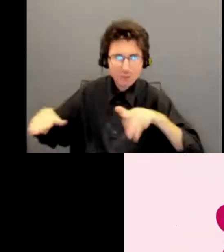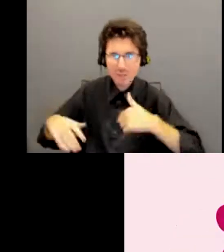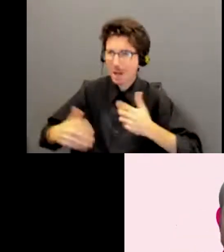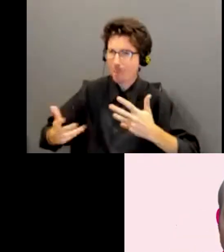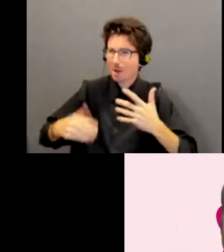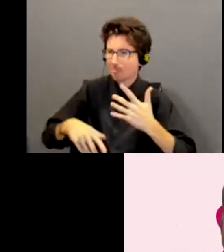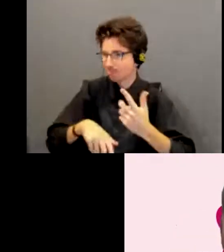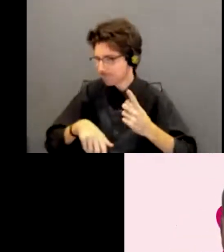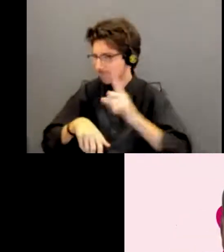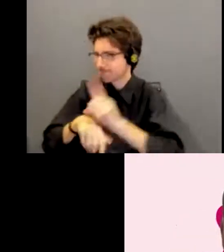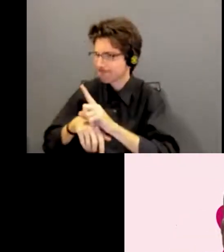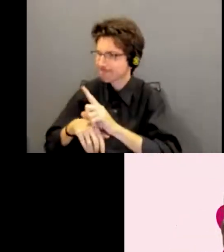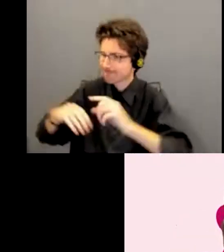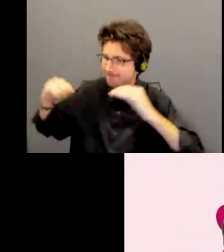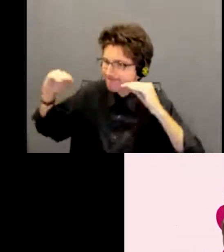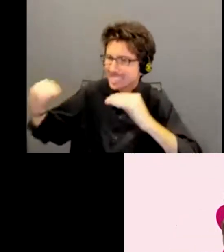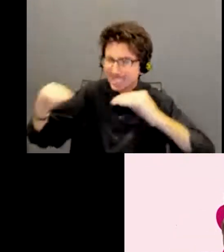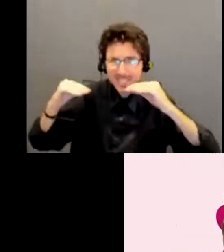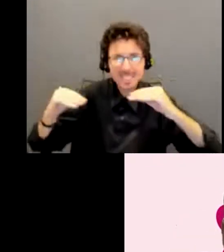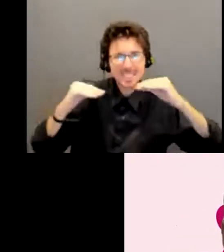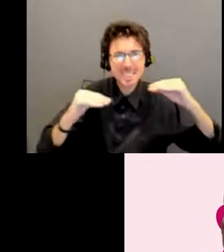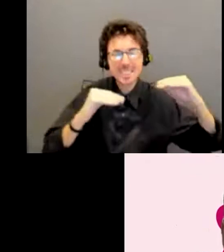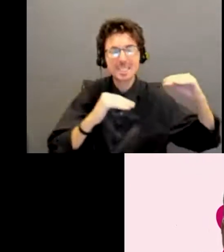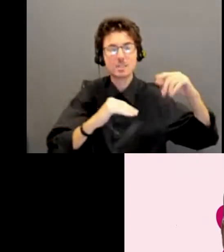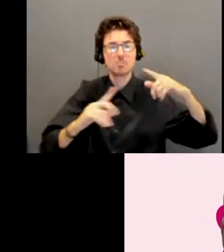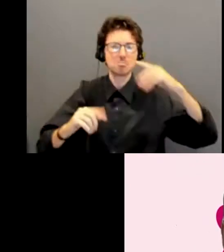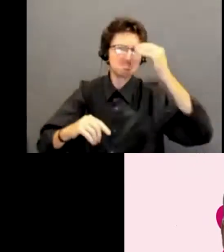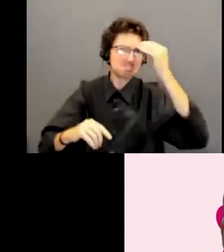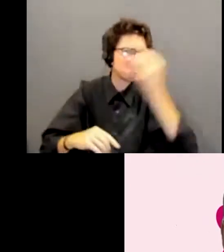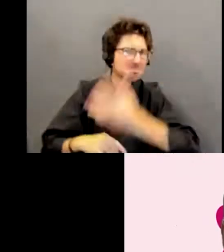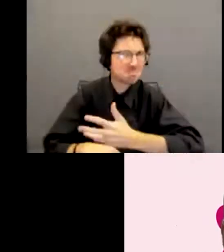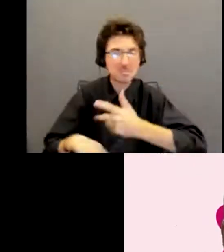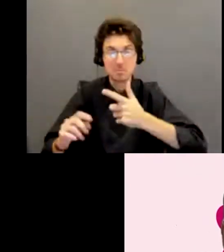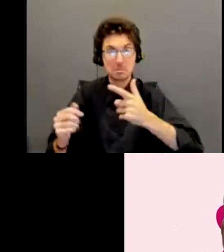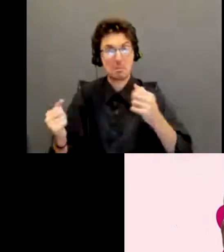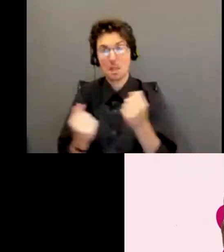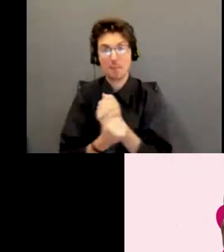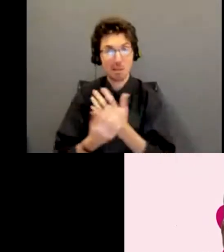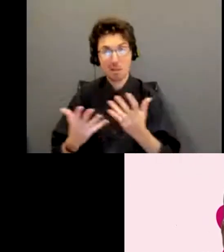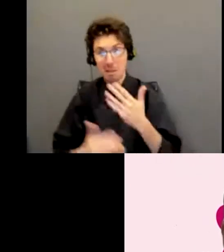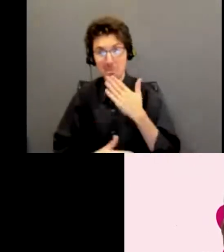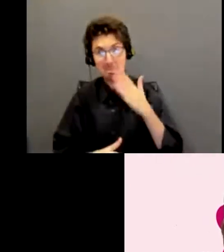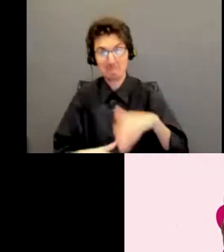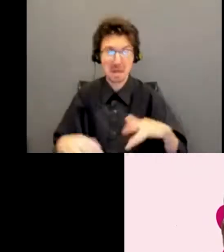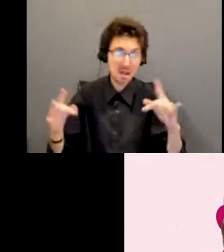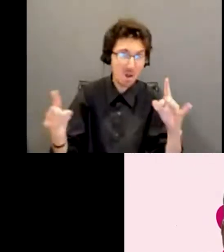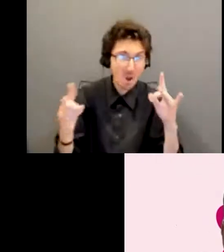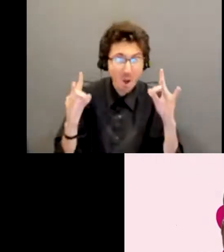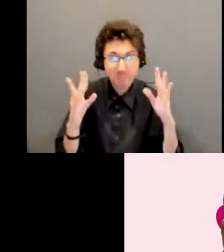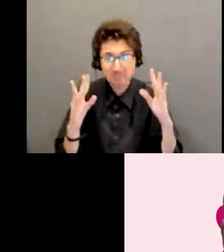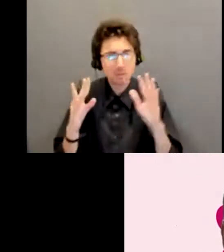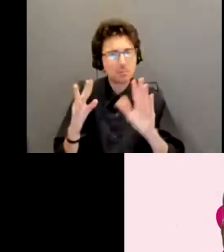the role model to let them understand that not everything's so bad. There is a lot of